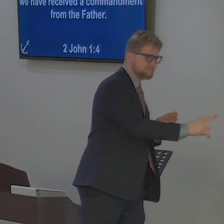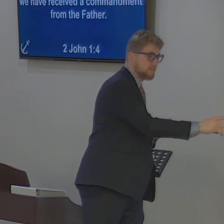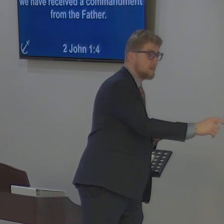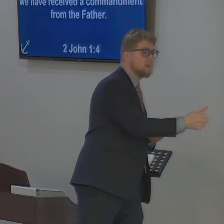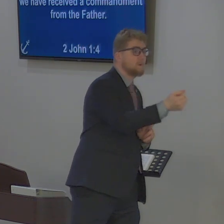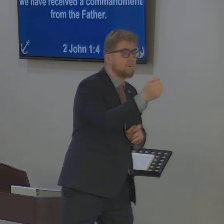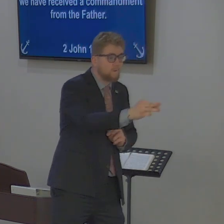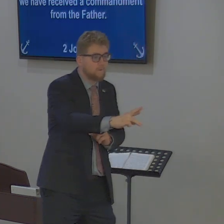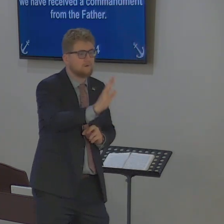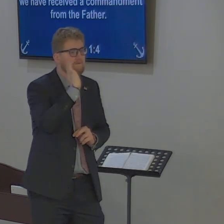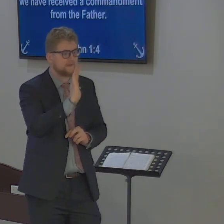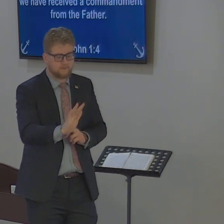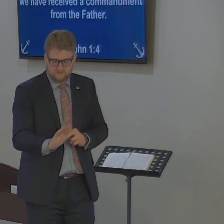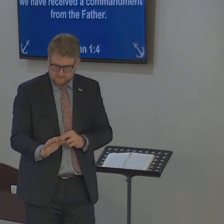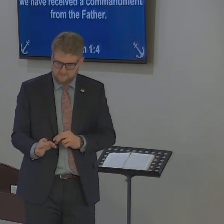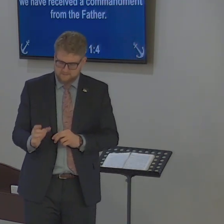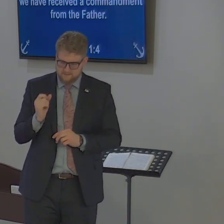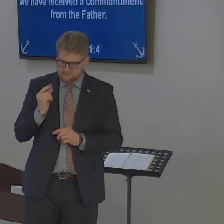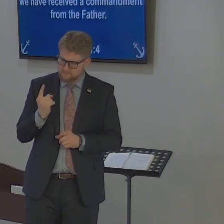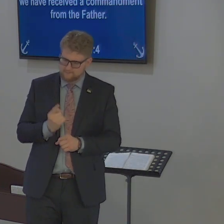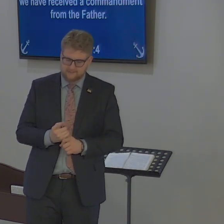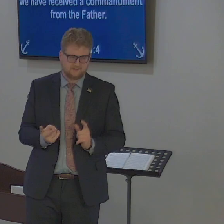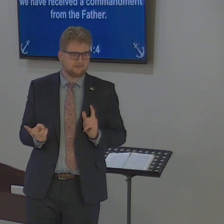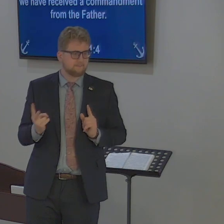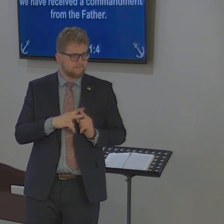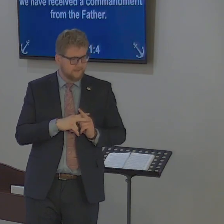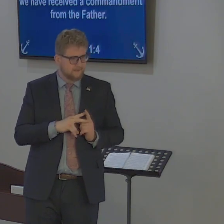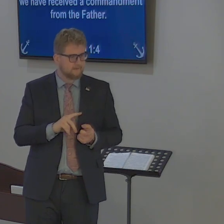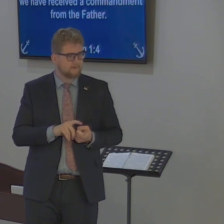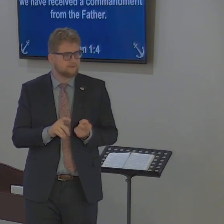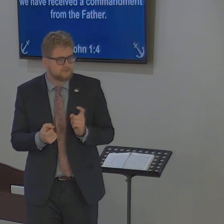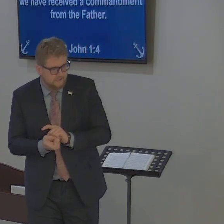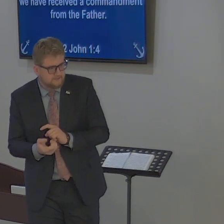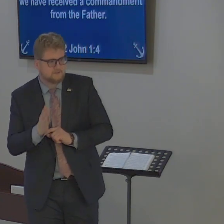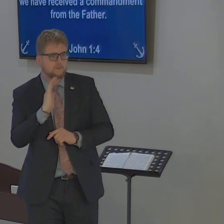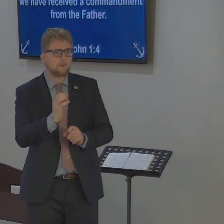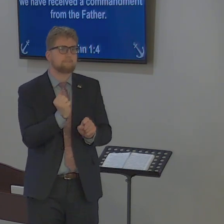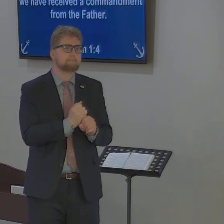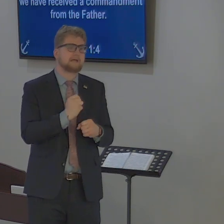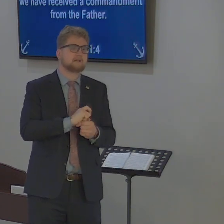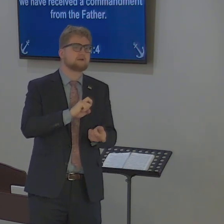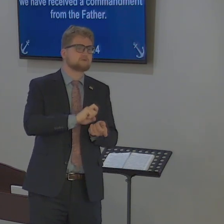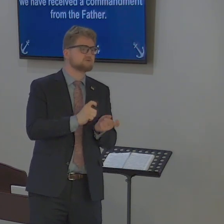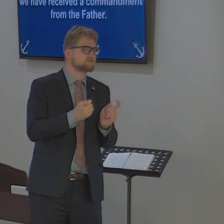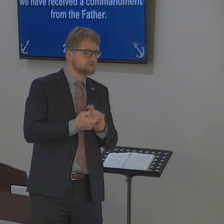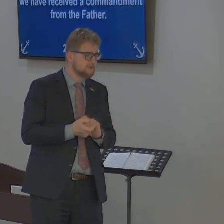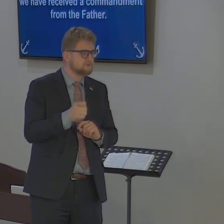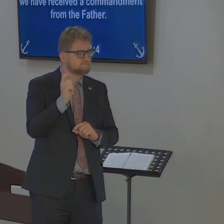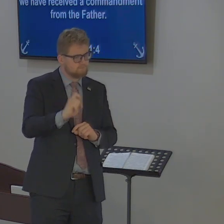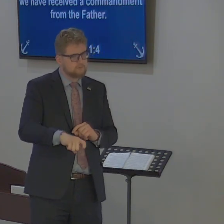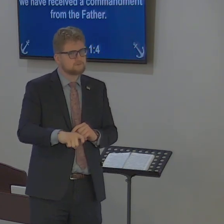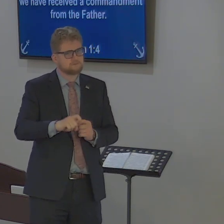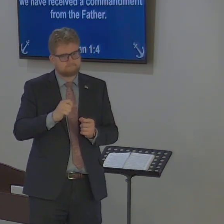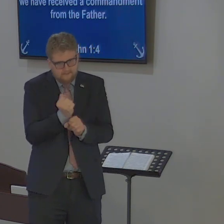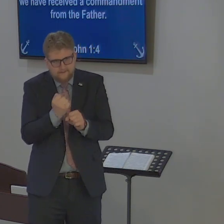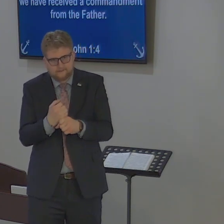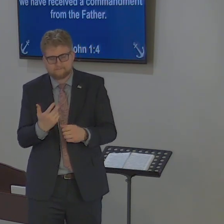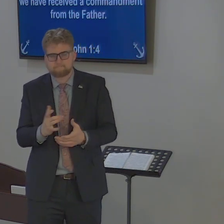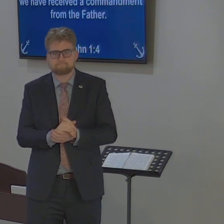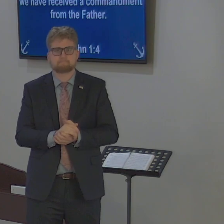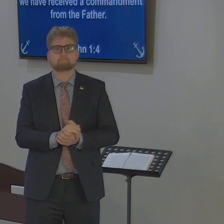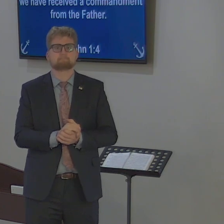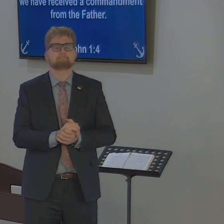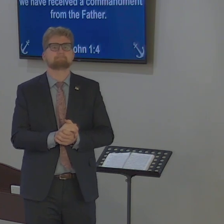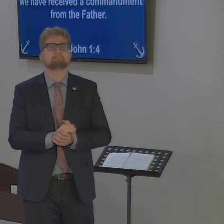change. They'll turn towards Christ. They'll make the change that's needed to be made, to be made in their life to turn